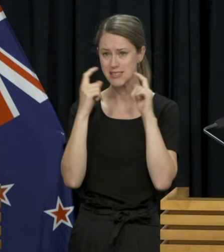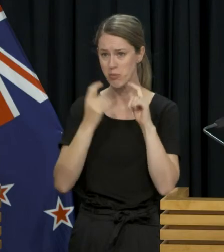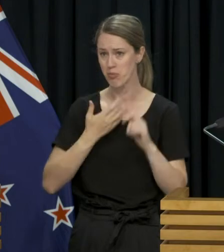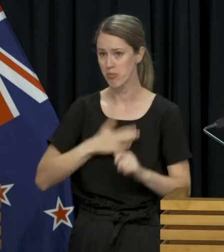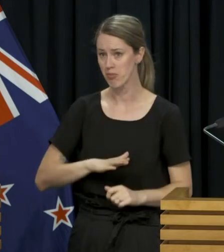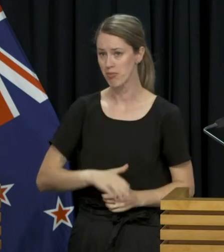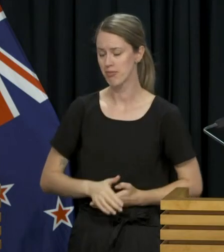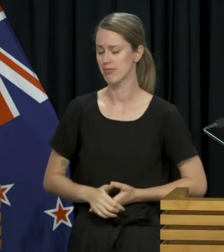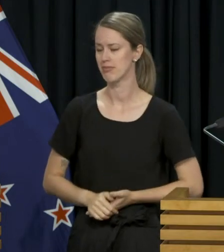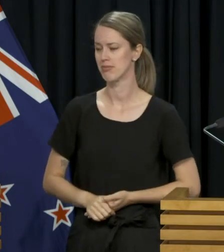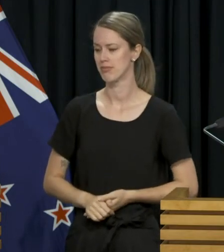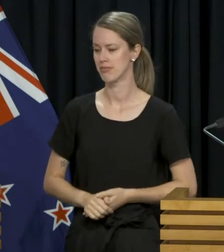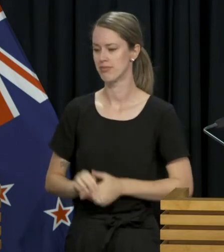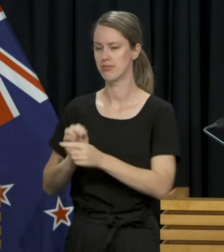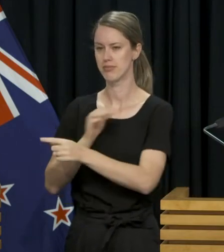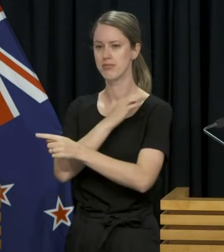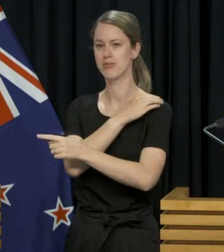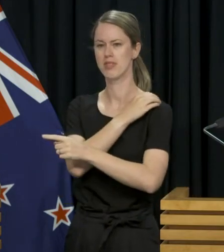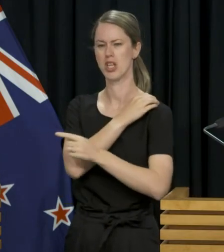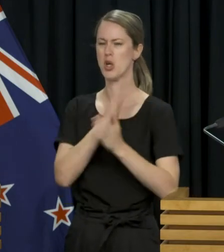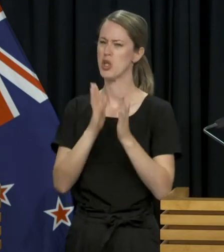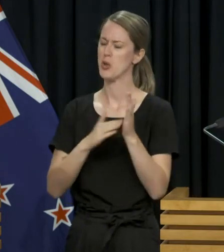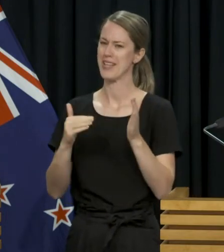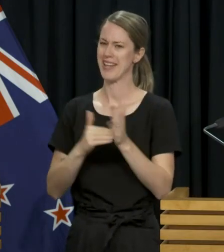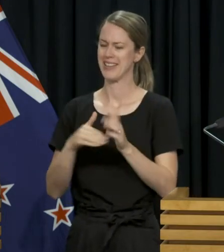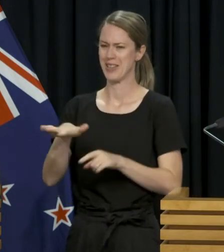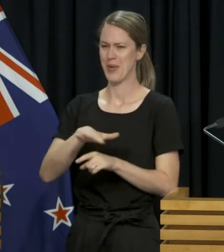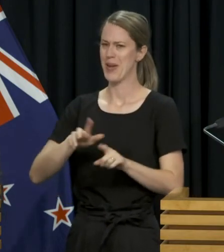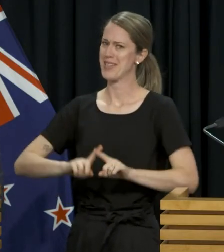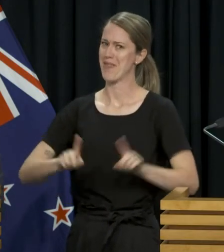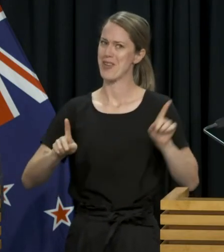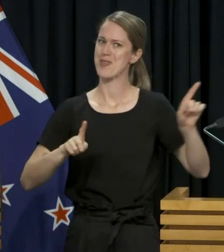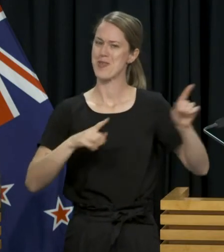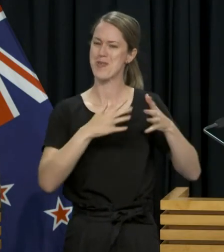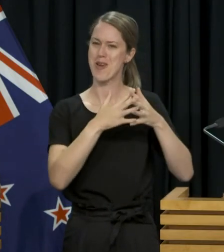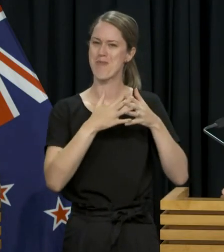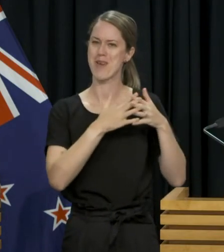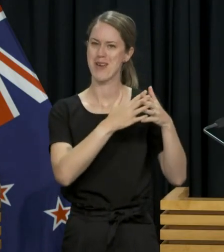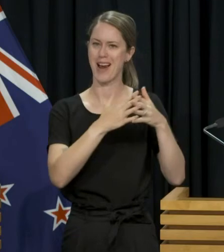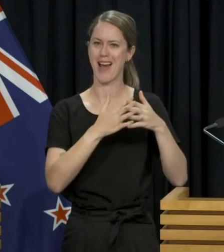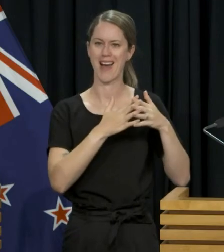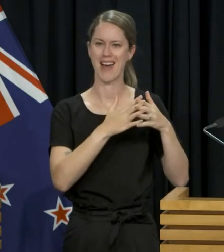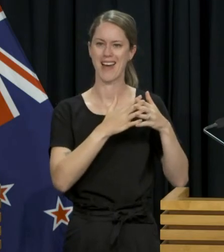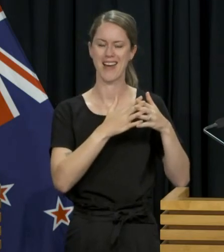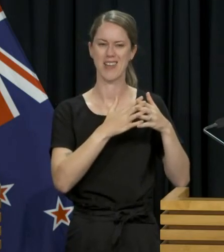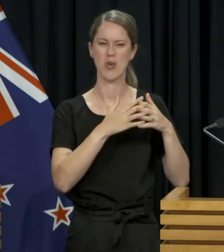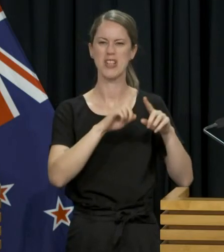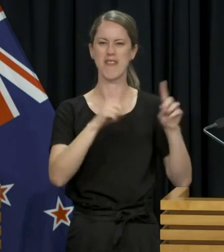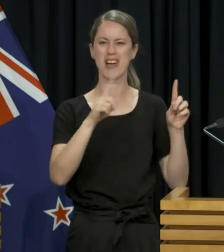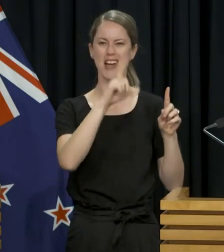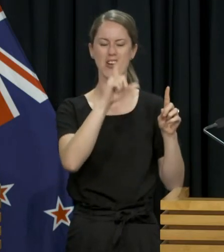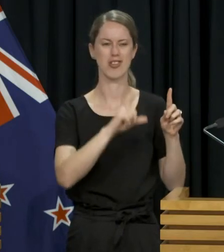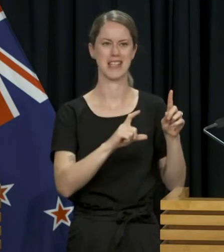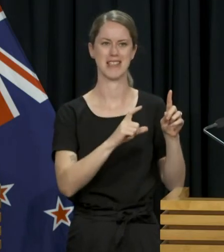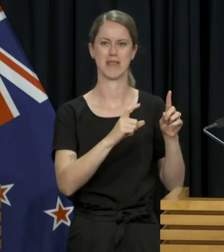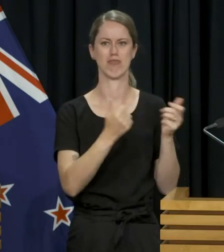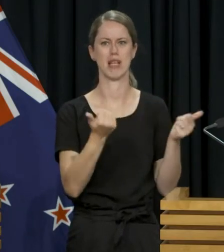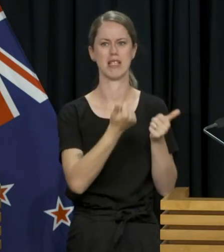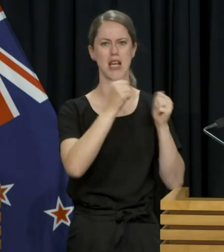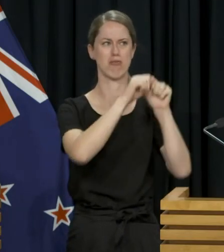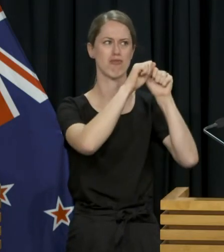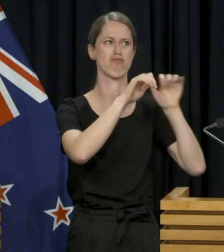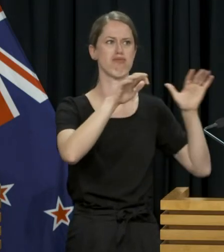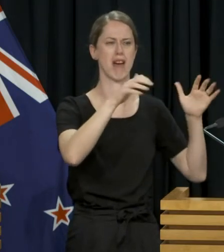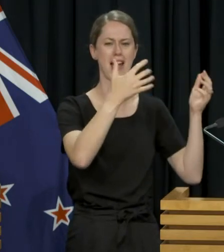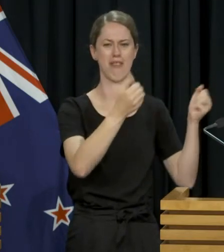at this stage? Look, I would note that New Zealand's context is very, very different to the context that they have where they're in countries where they're dealing with widespread community transmission, which is